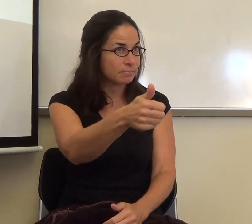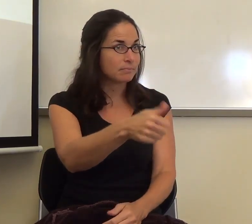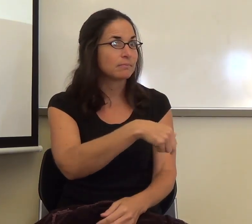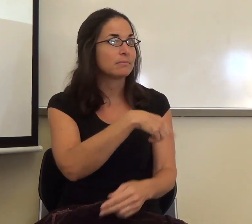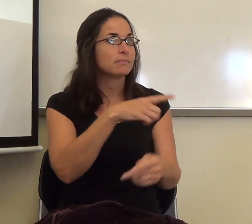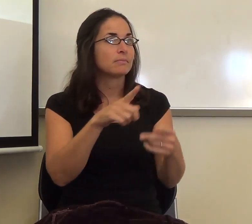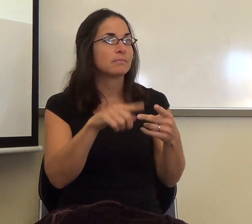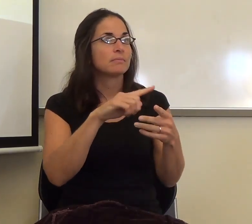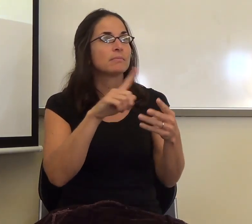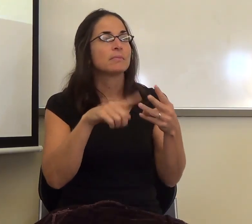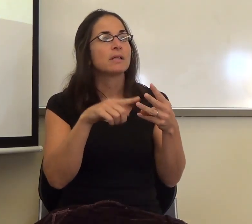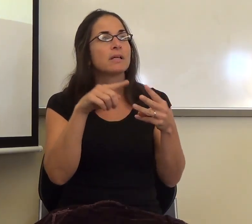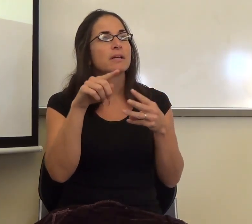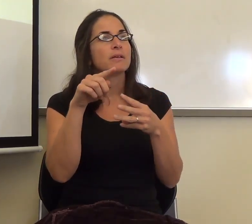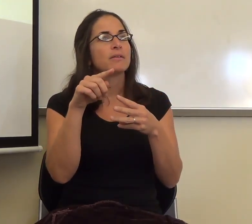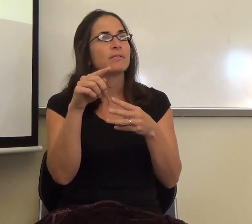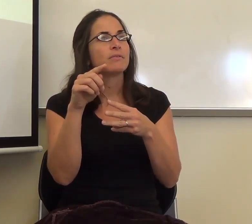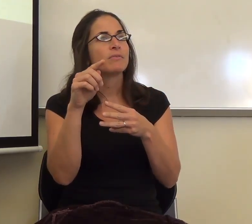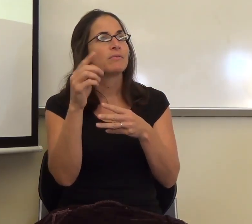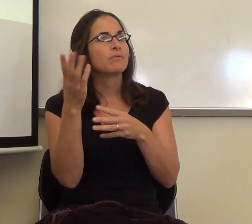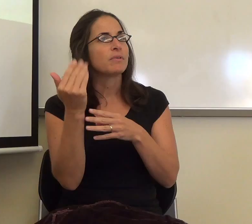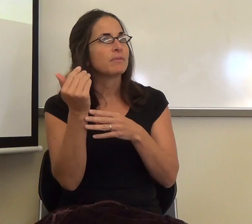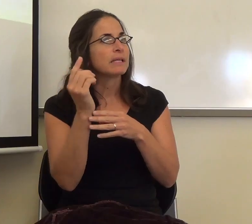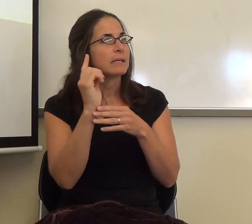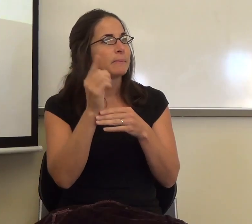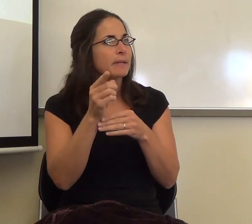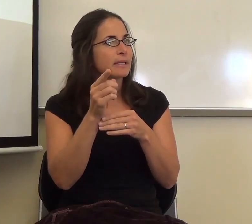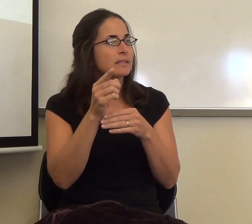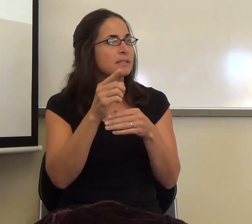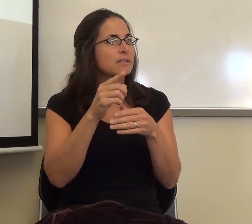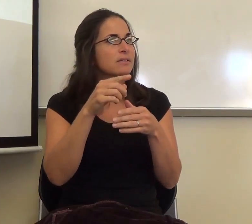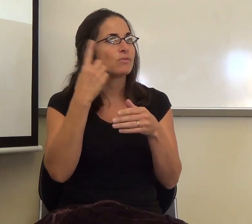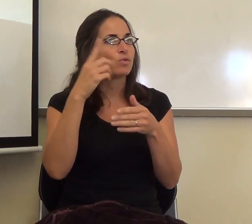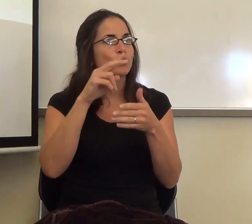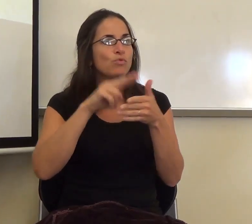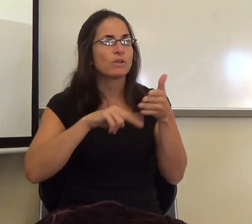then about 50 minutes to do the reading and writing exercise.